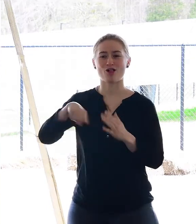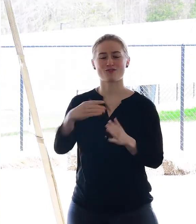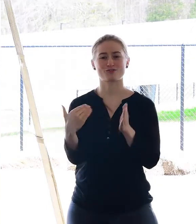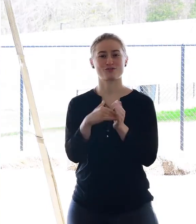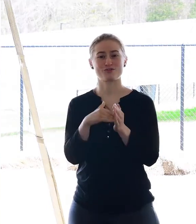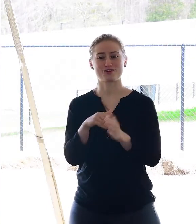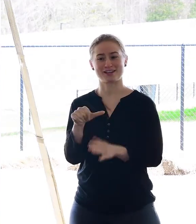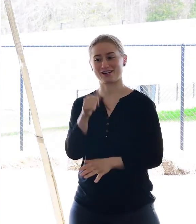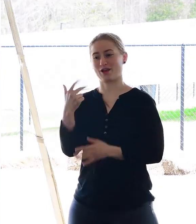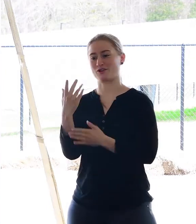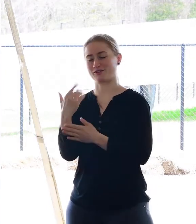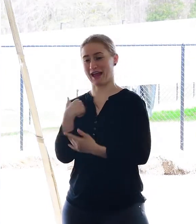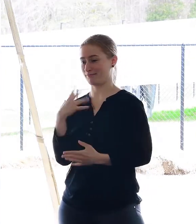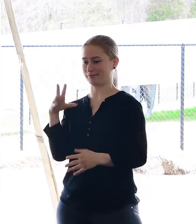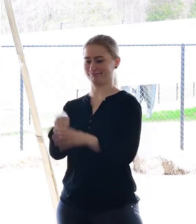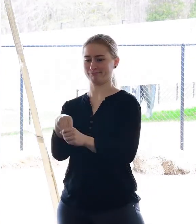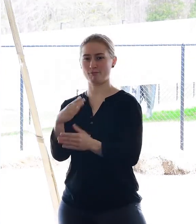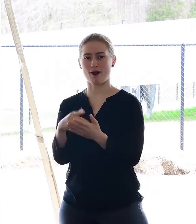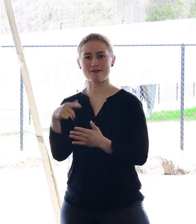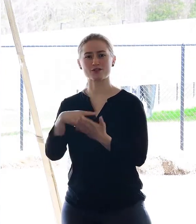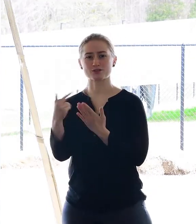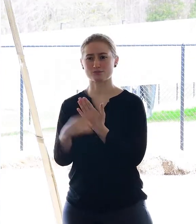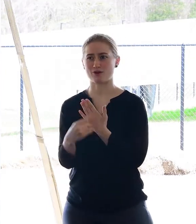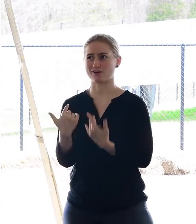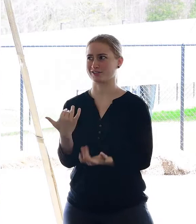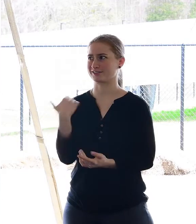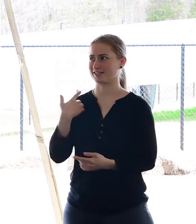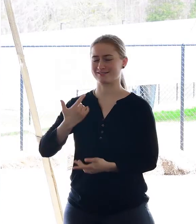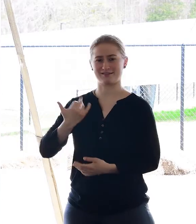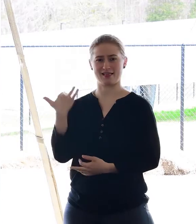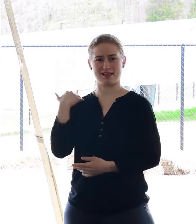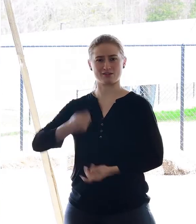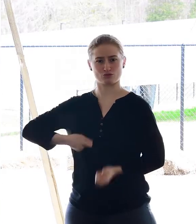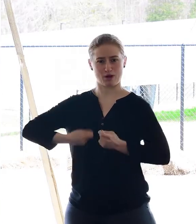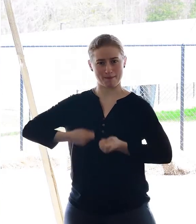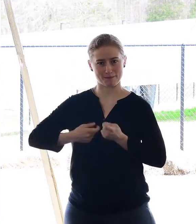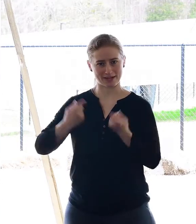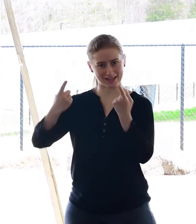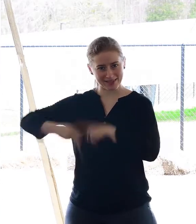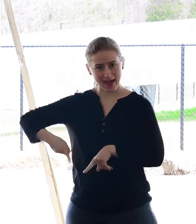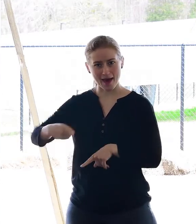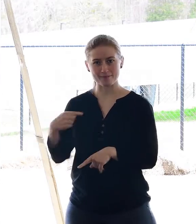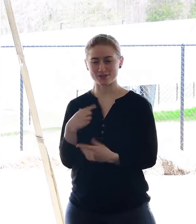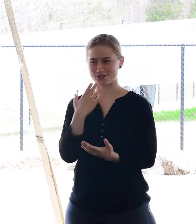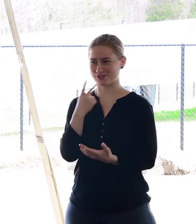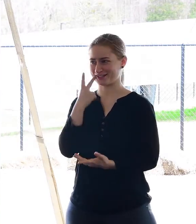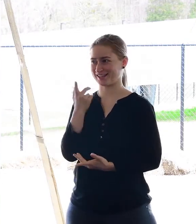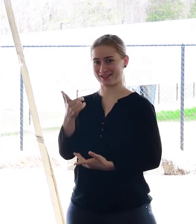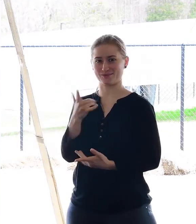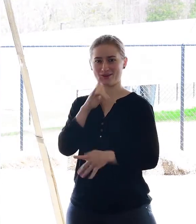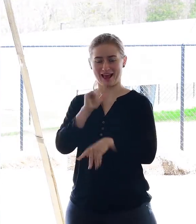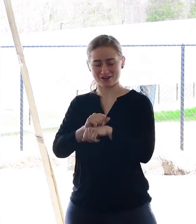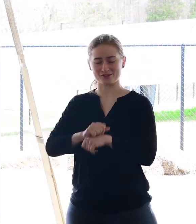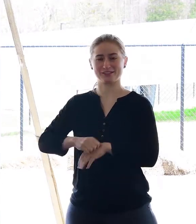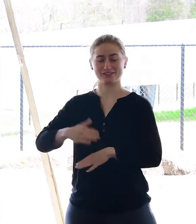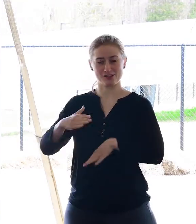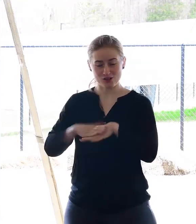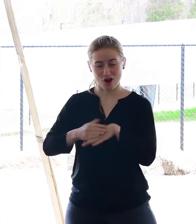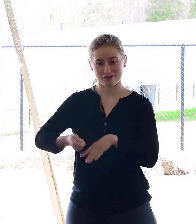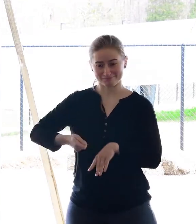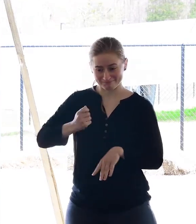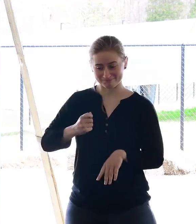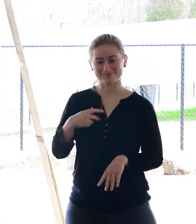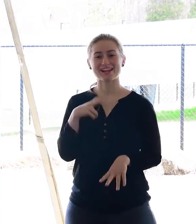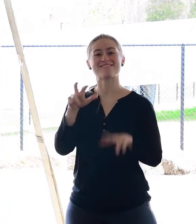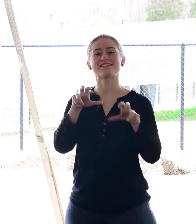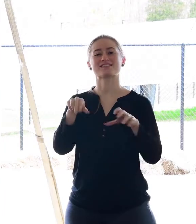the project here in Howard County since I was at the last groundbreaking that happened. It's good to see this one actually get turned on.